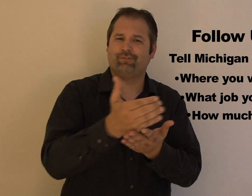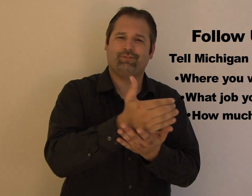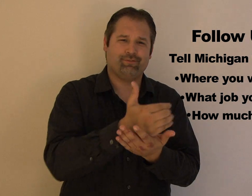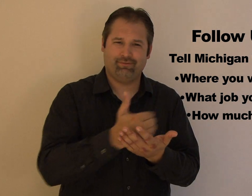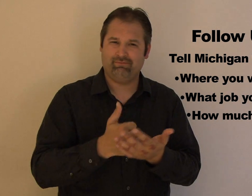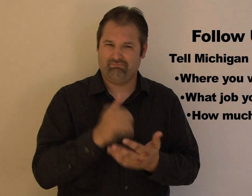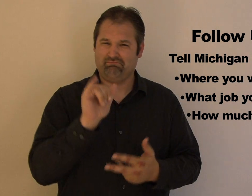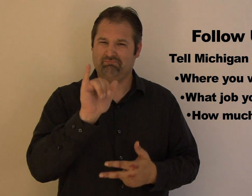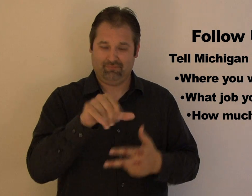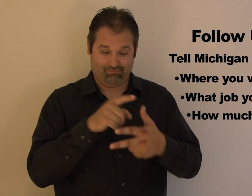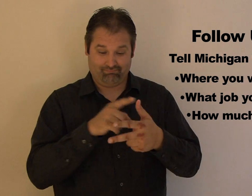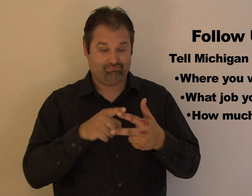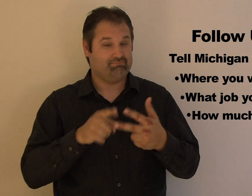how much money that you make.